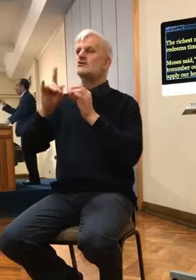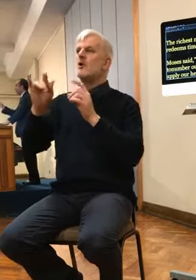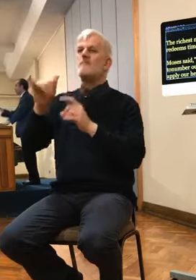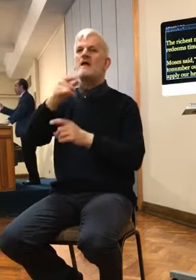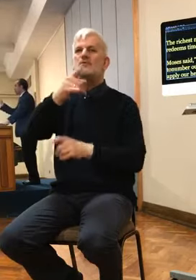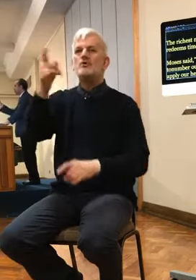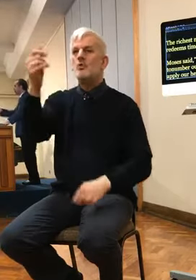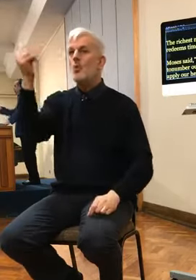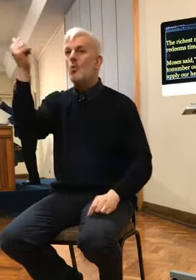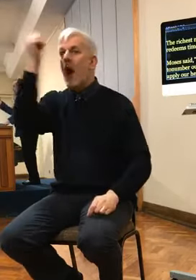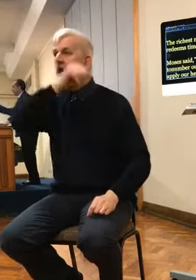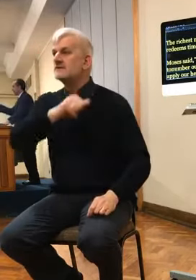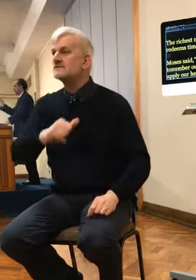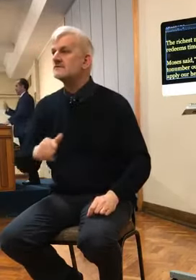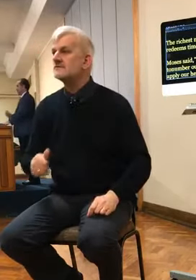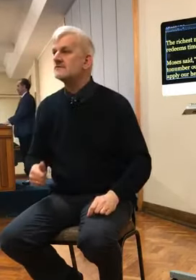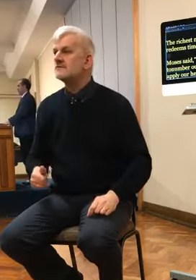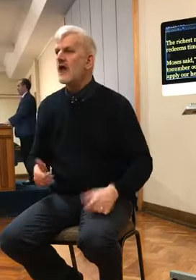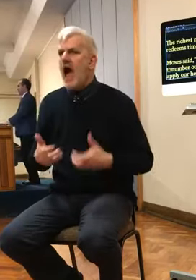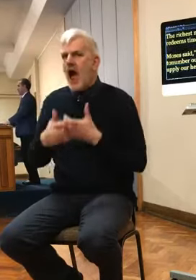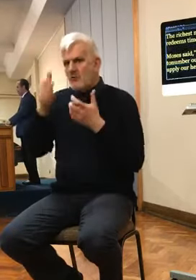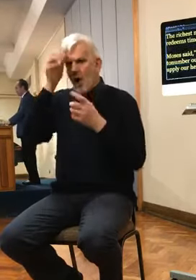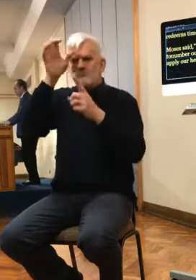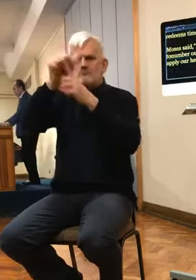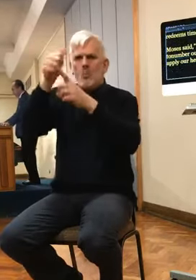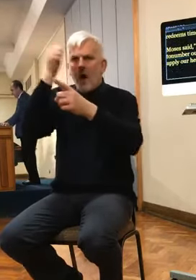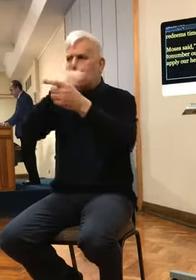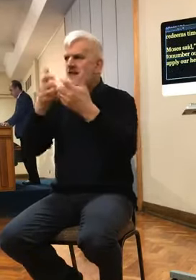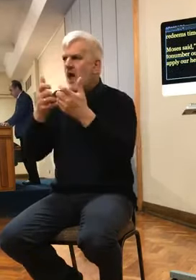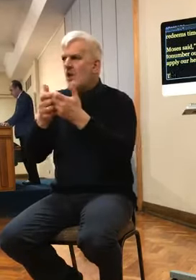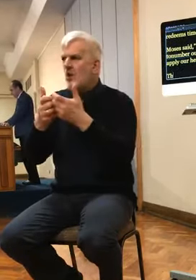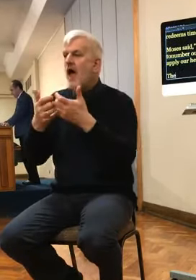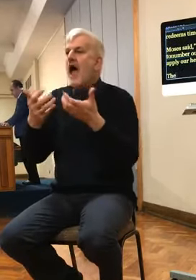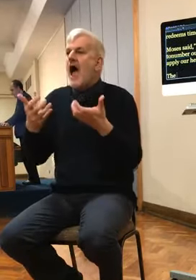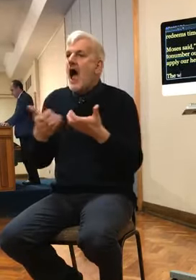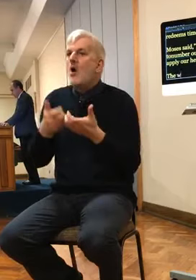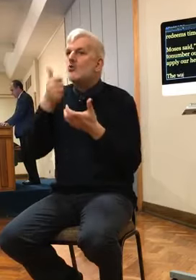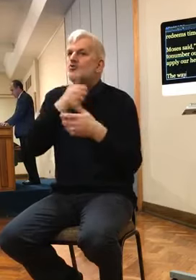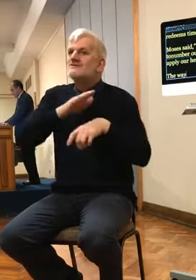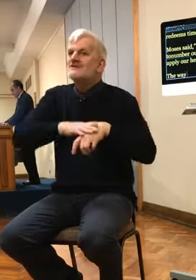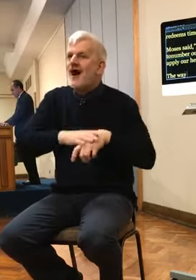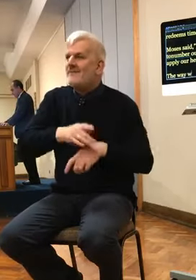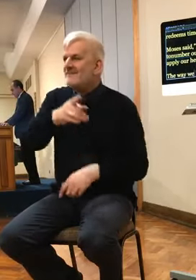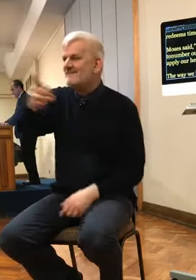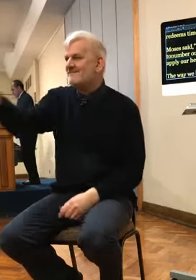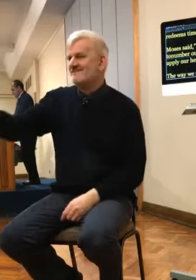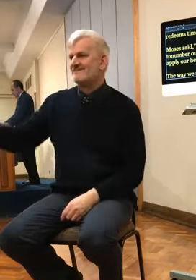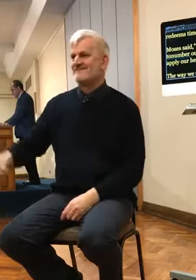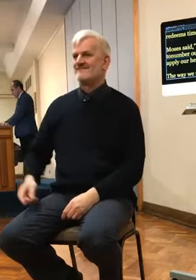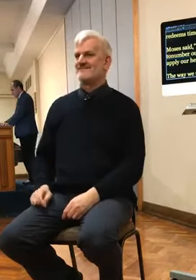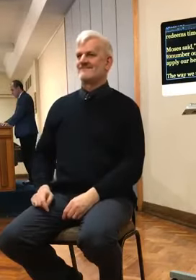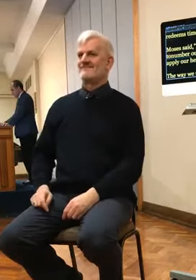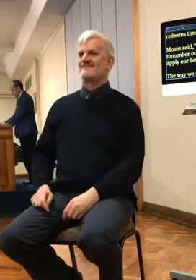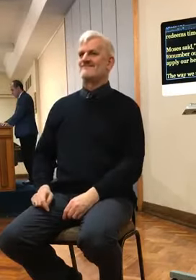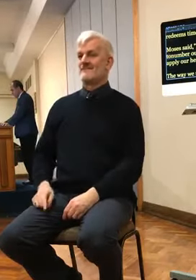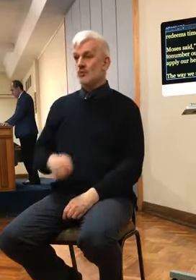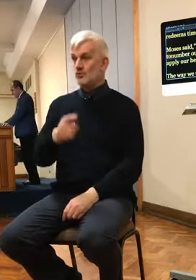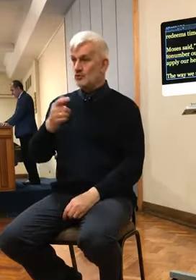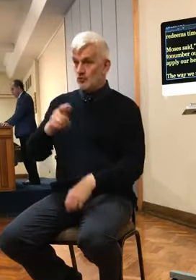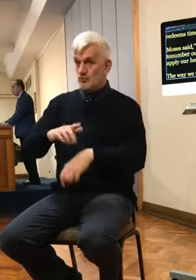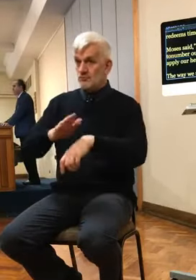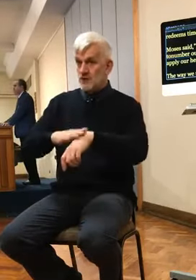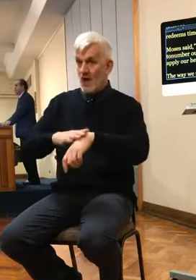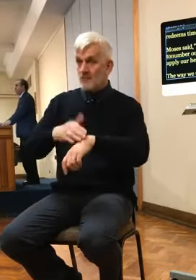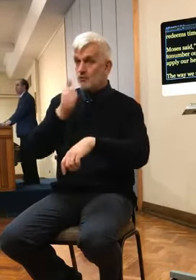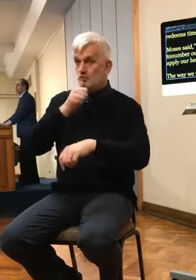way you use your time will tell. And better use it wisely. And when you became a